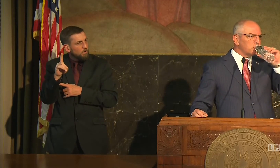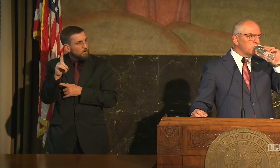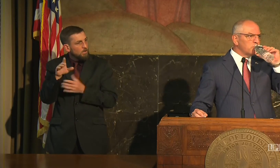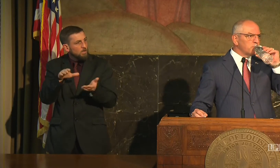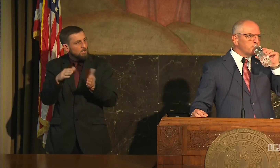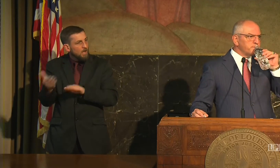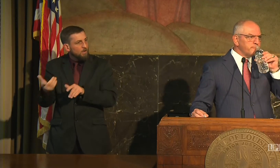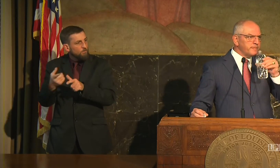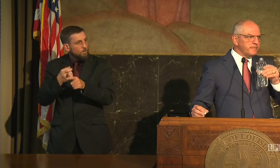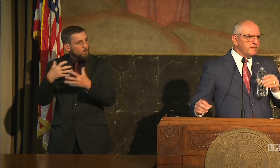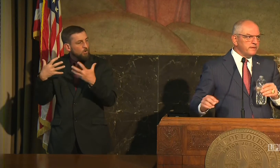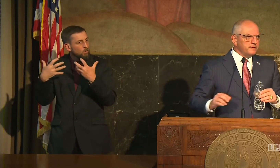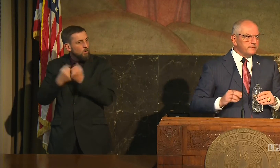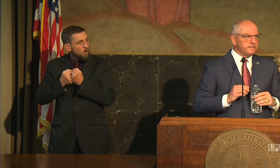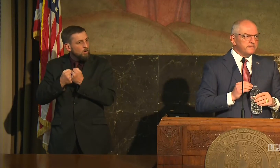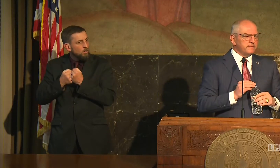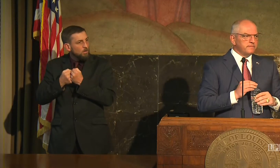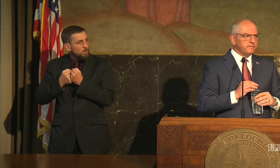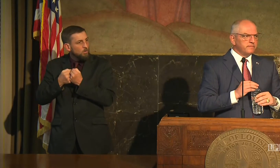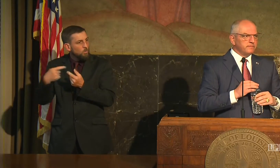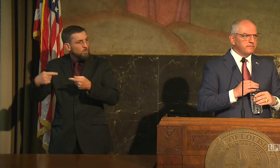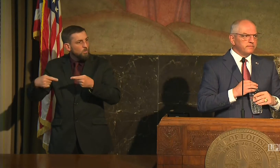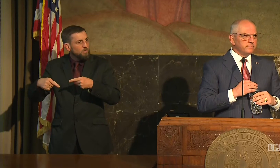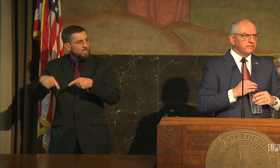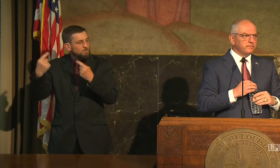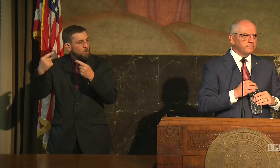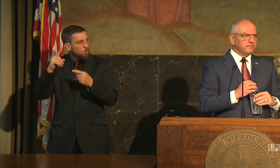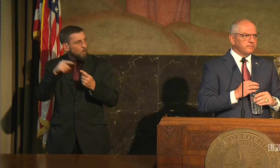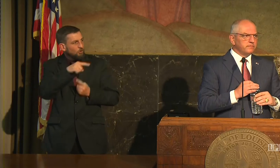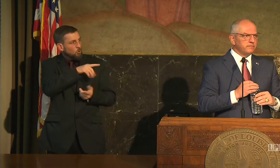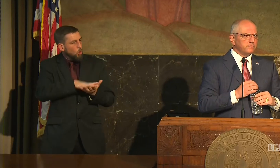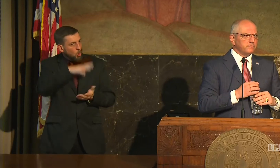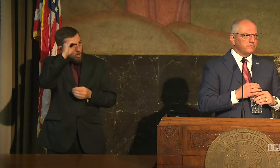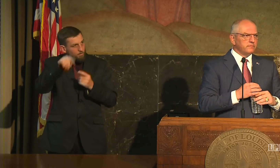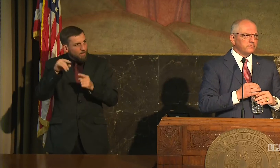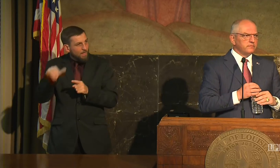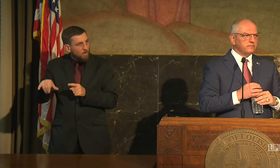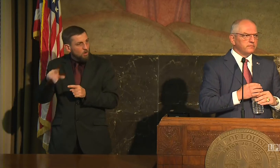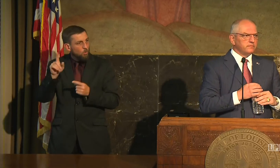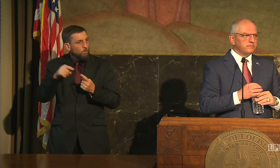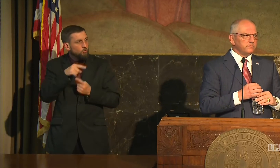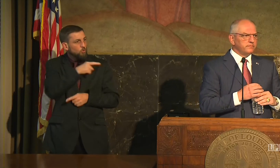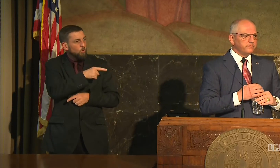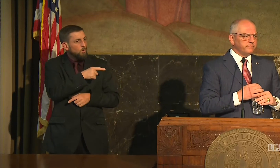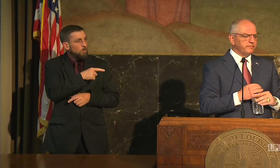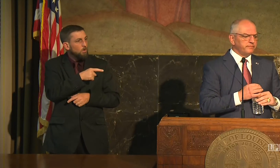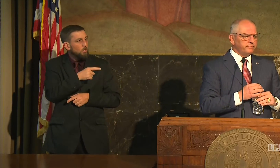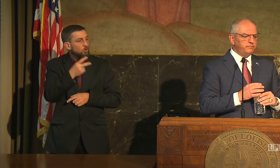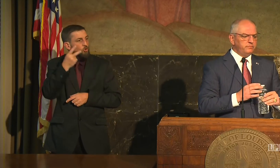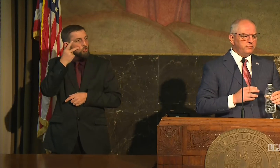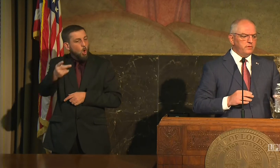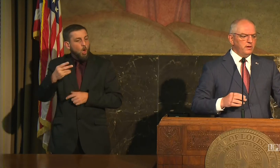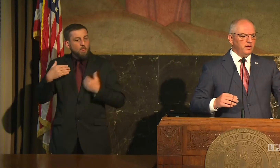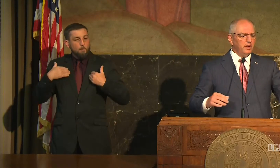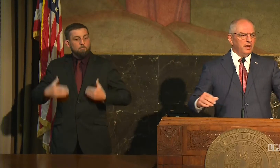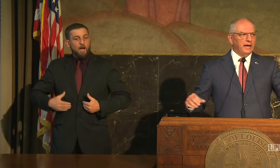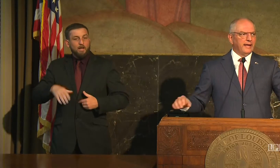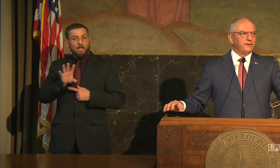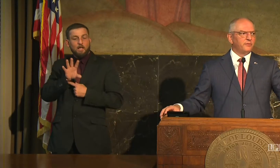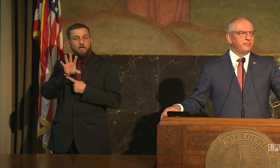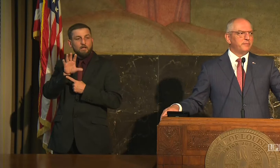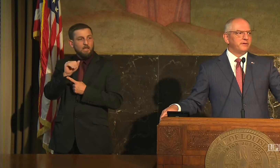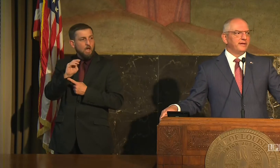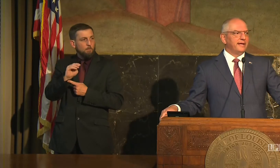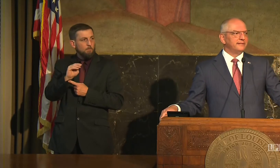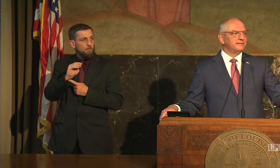died from a car crash was disputed, and when you saw the body cam footage.